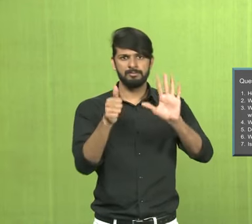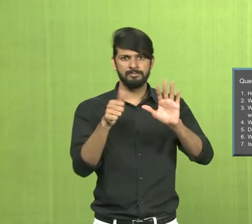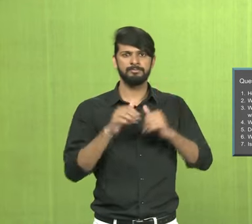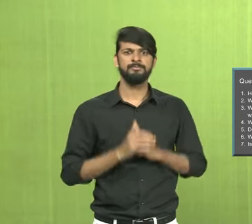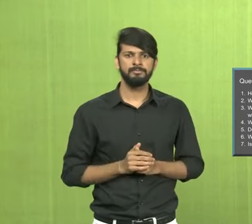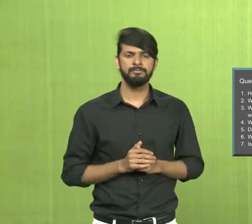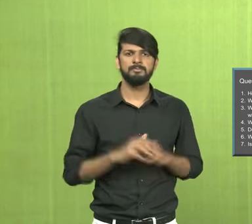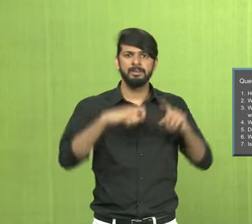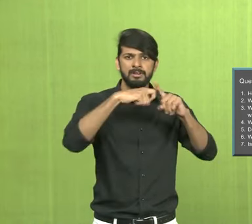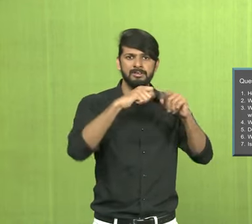Question number 6.